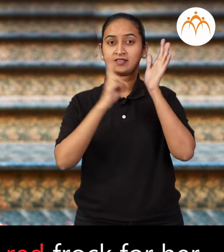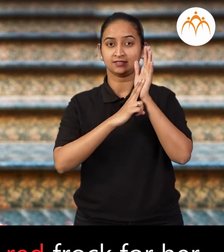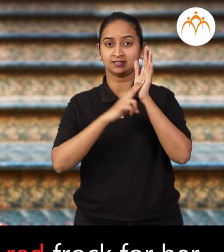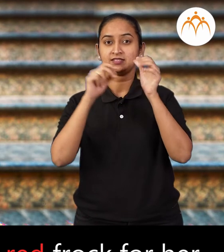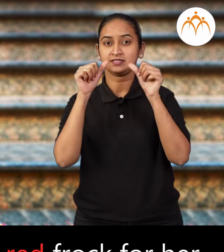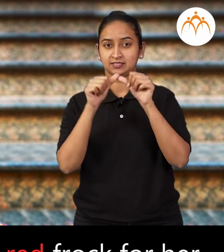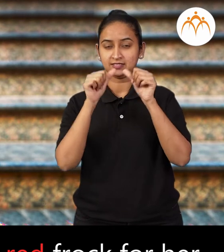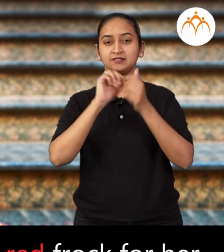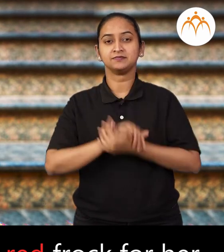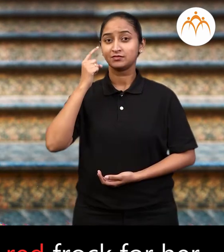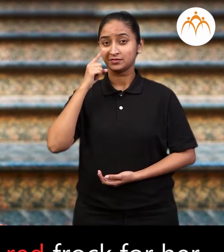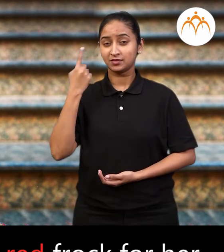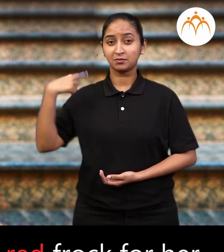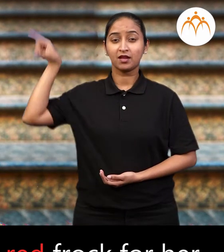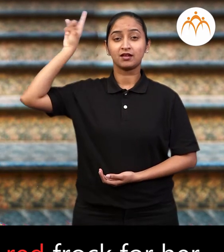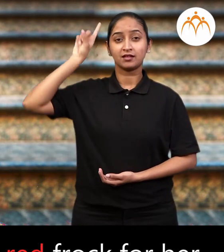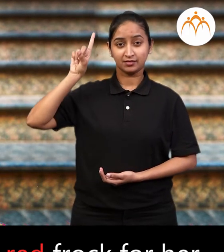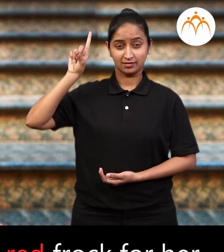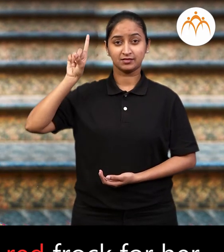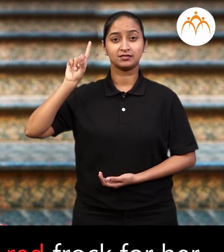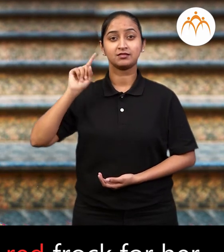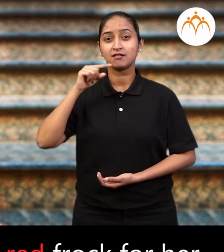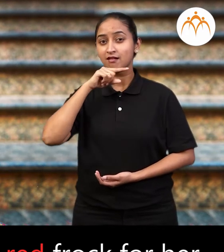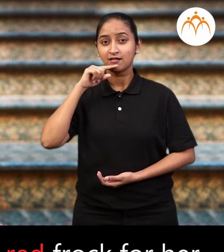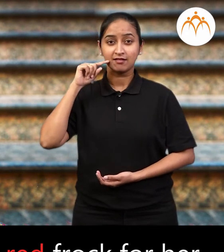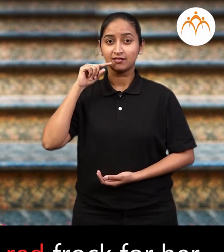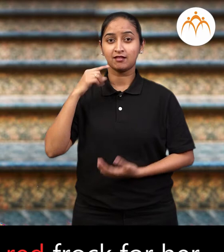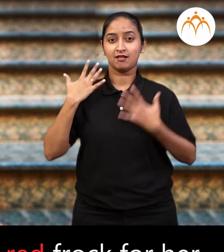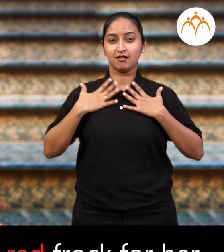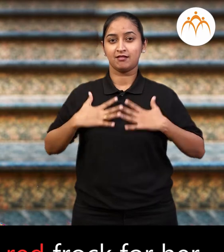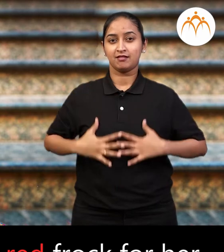Meena's mother got a red frog for her.